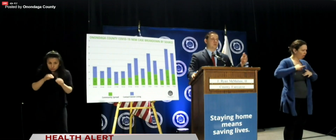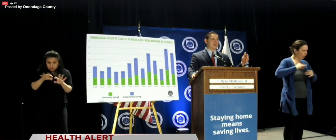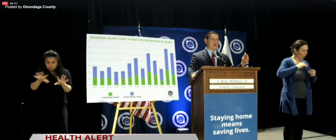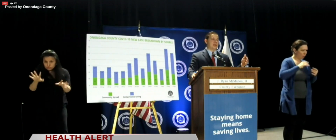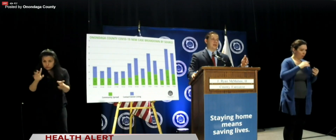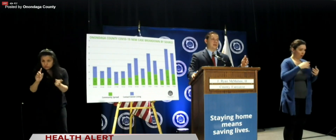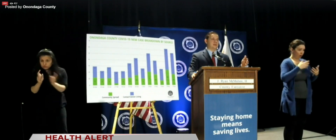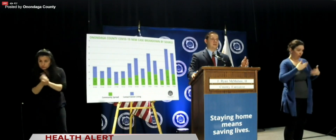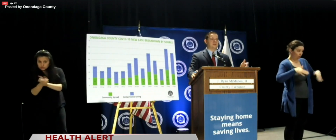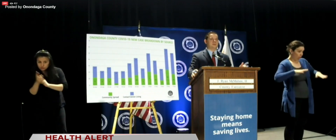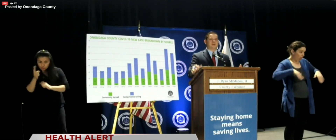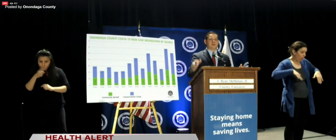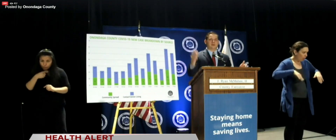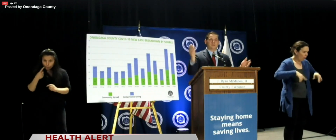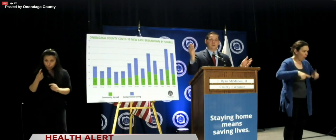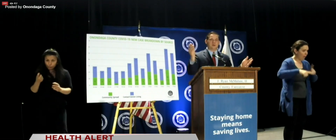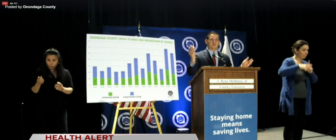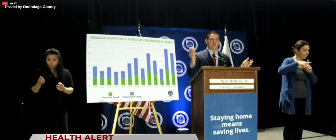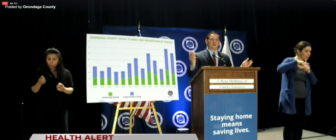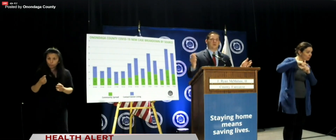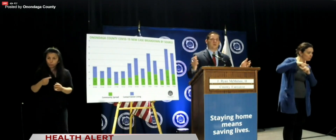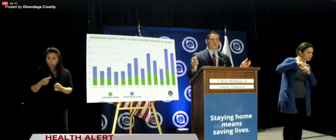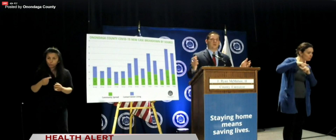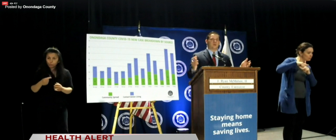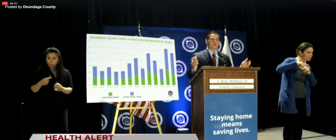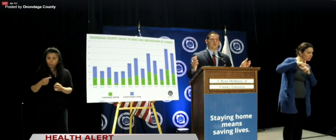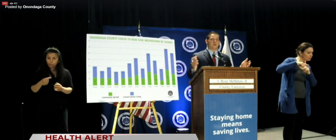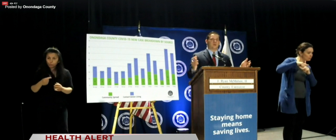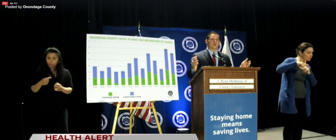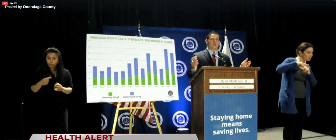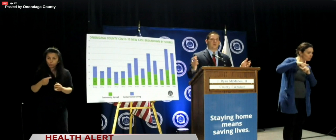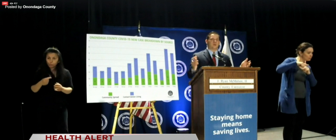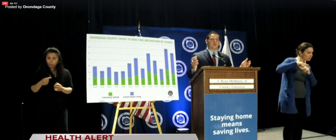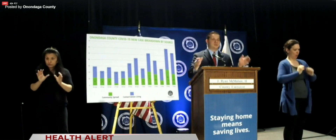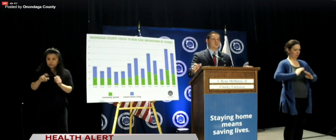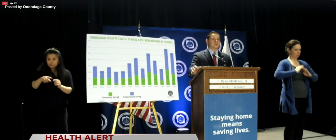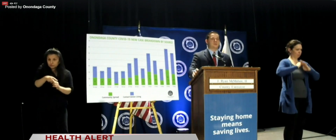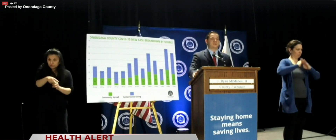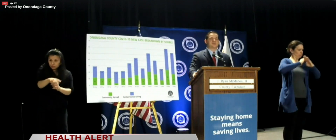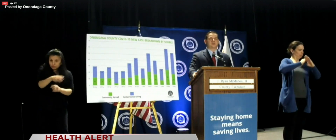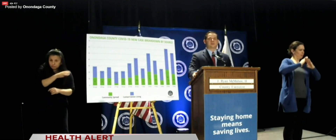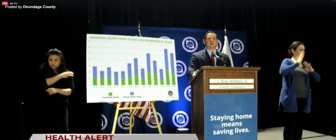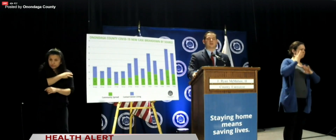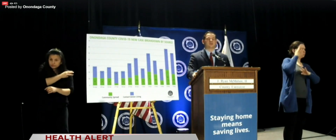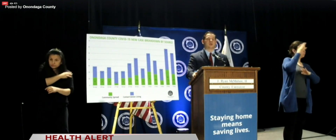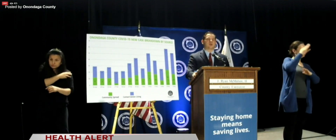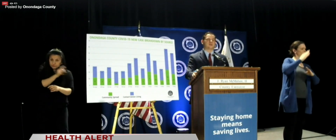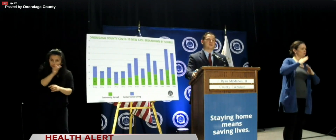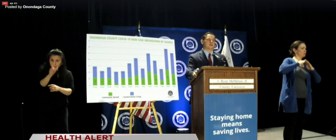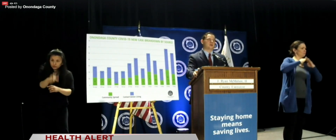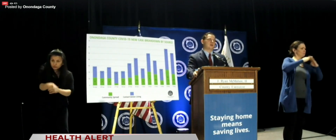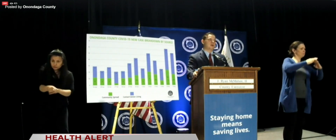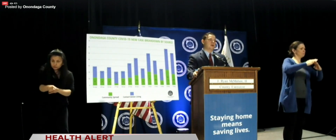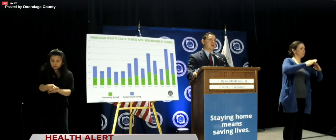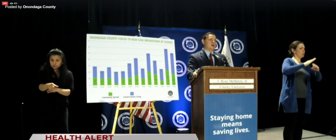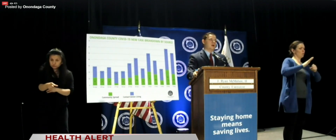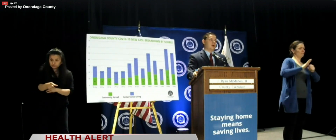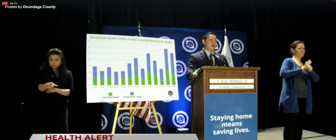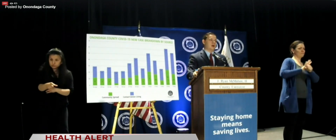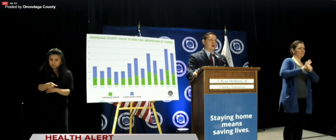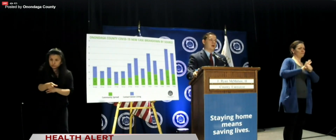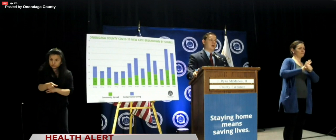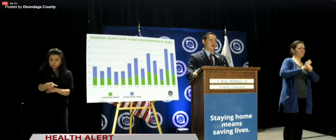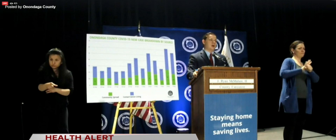too late. They've been in the community for another week. We have to go trace. Did we miss anybody in tracing? It all has to be